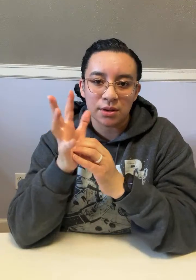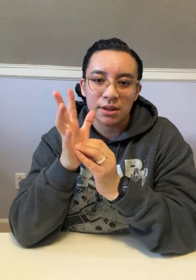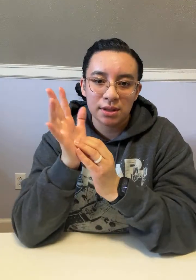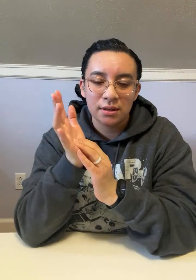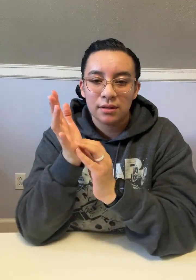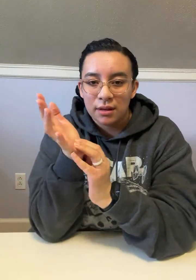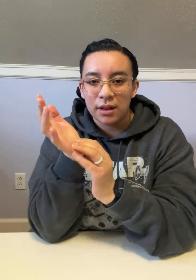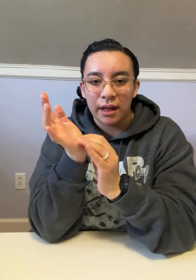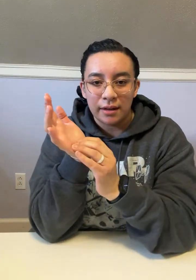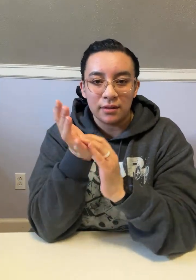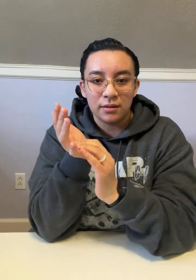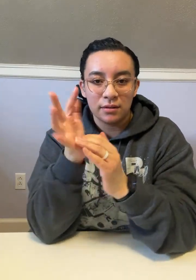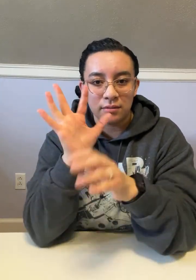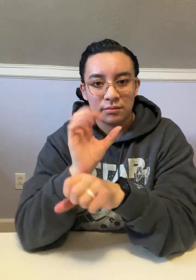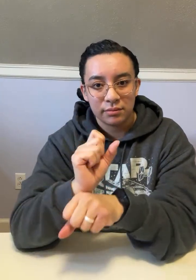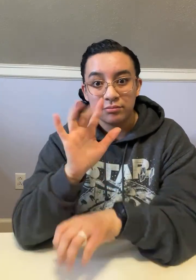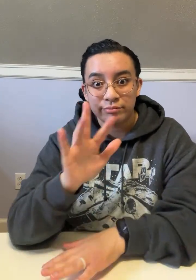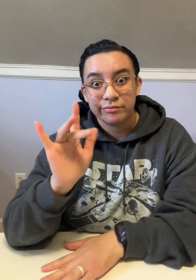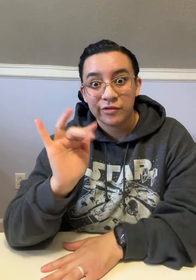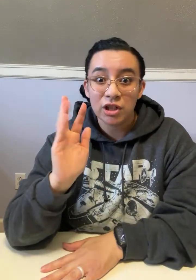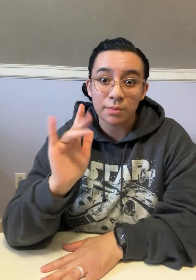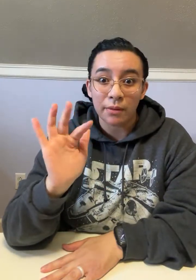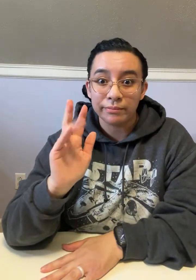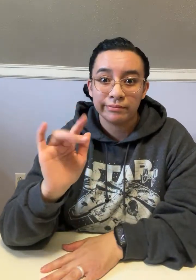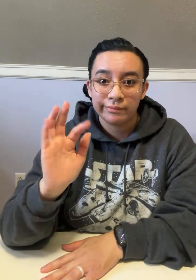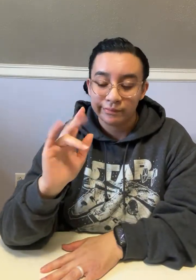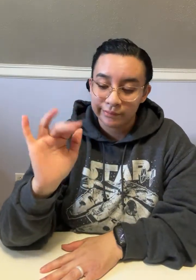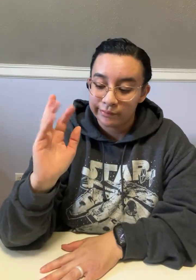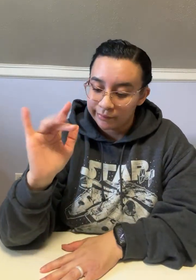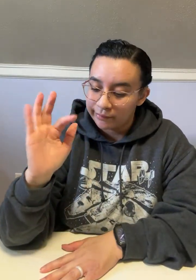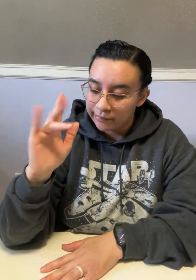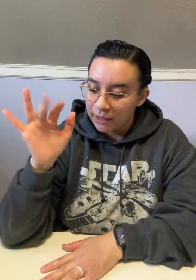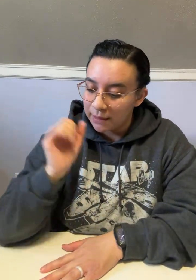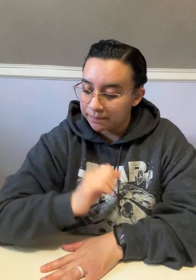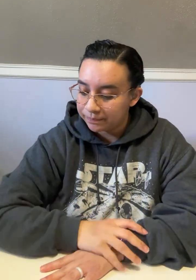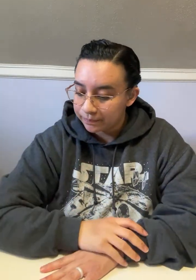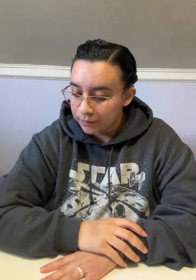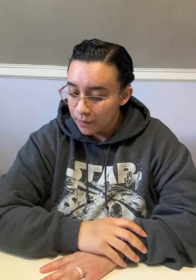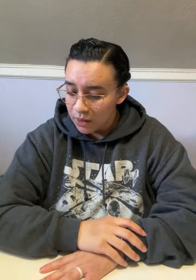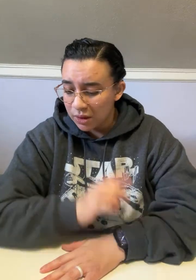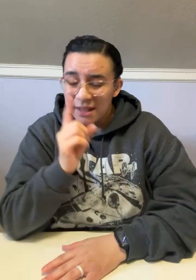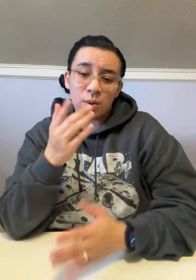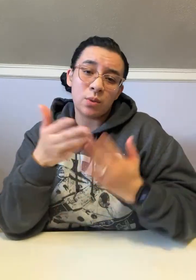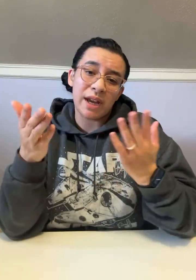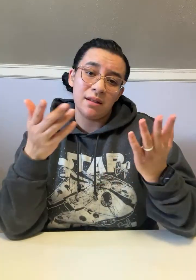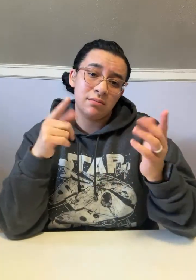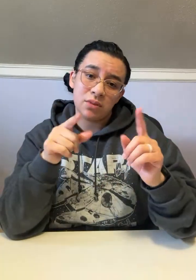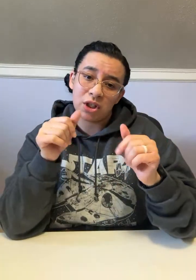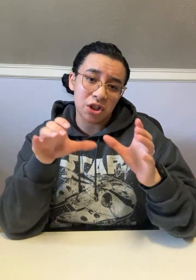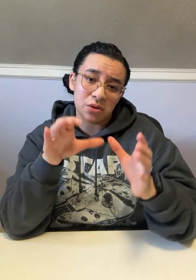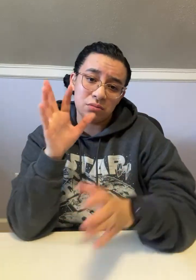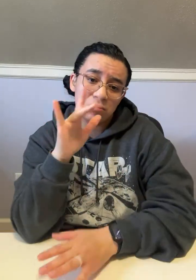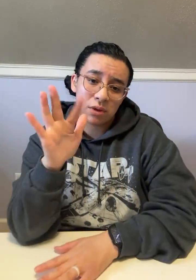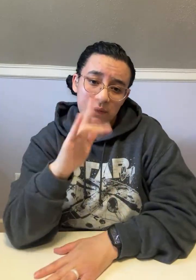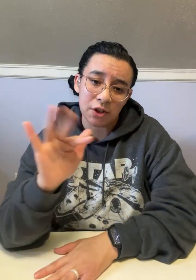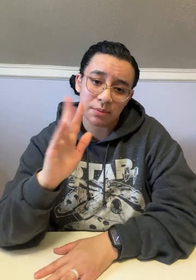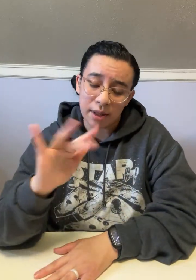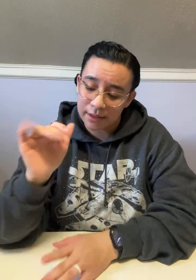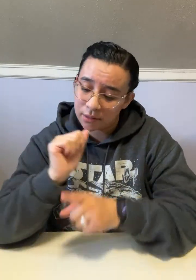muscles and fingerspell. Okay, so that's one way you can do fingerspelling. You